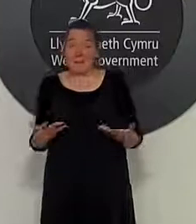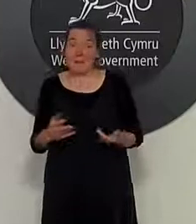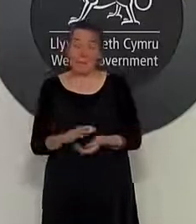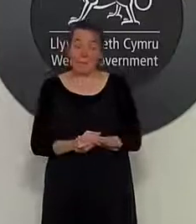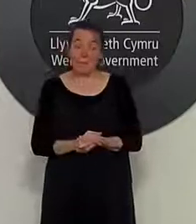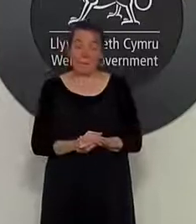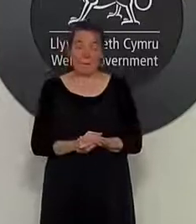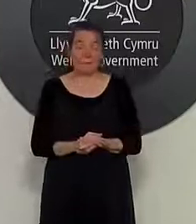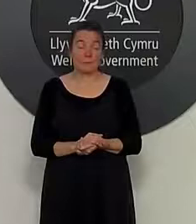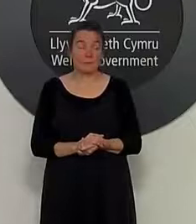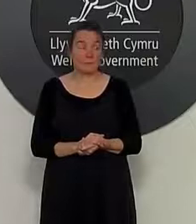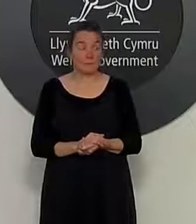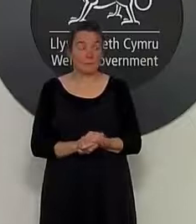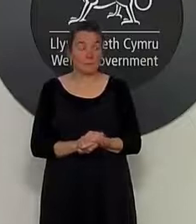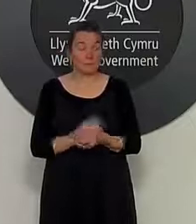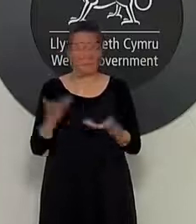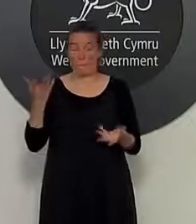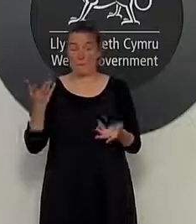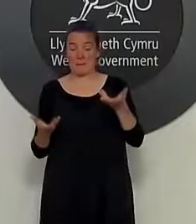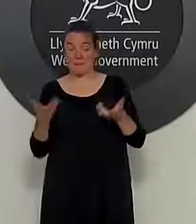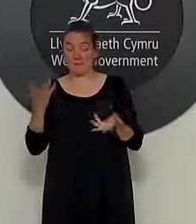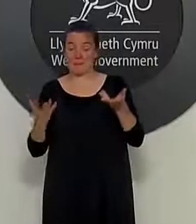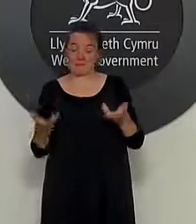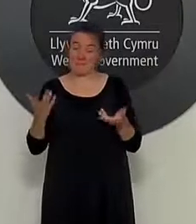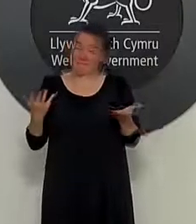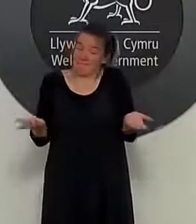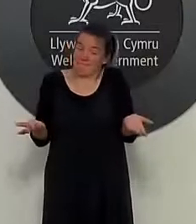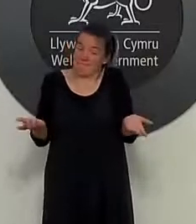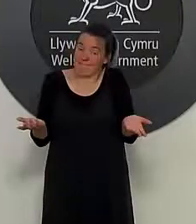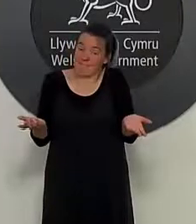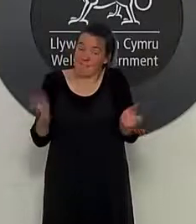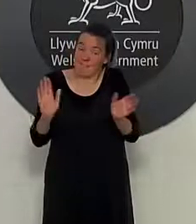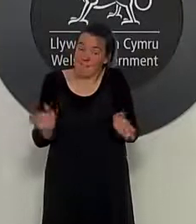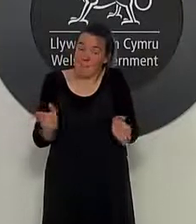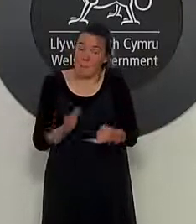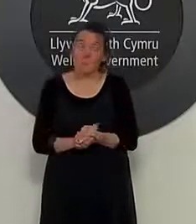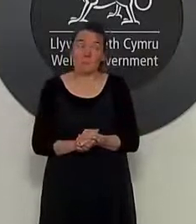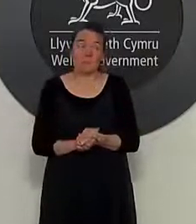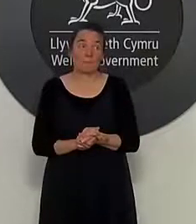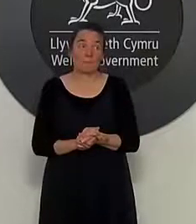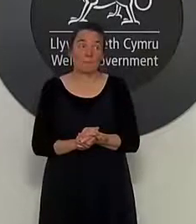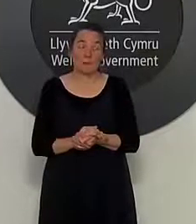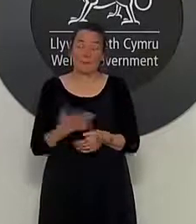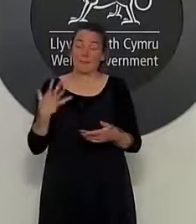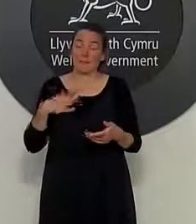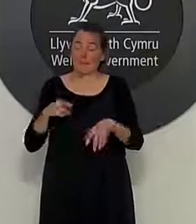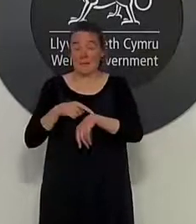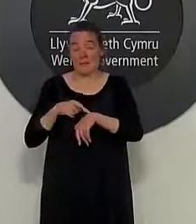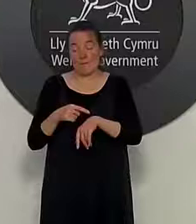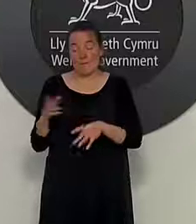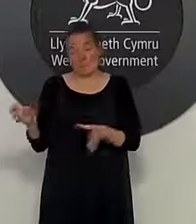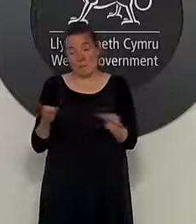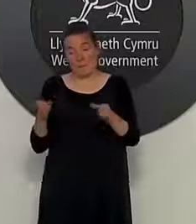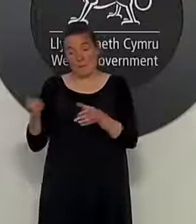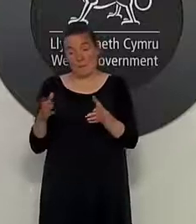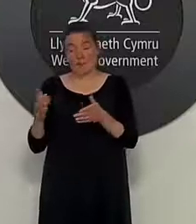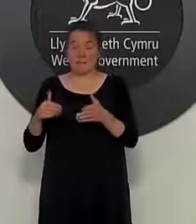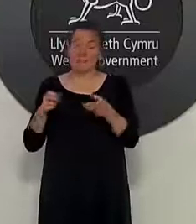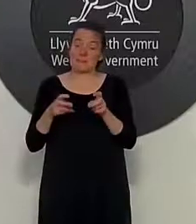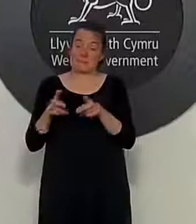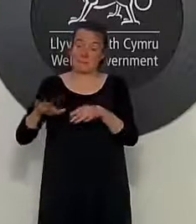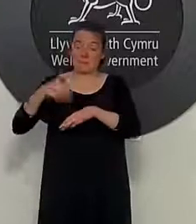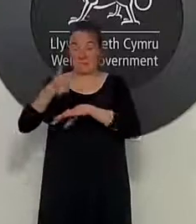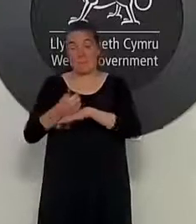there's a balance to be struck there as well. And it does take time for recruitment to happen and for systems to be put